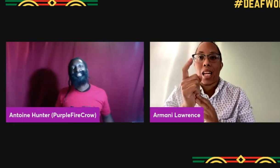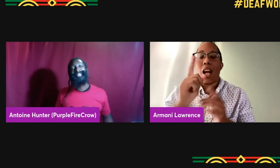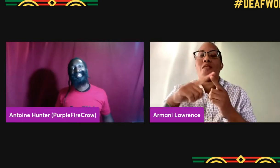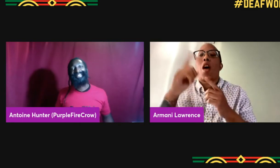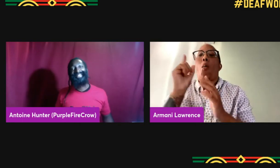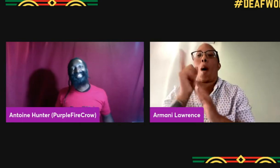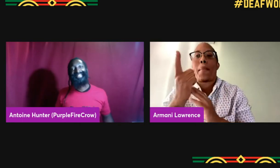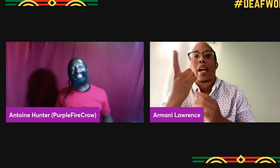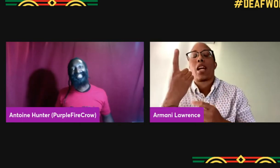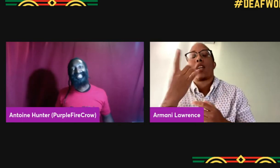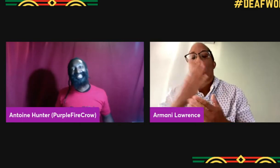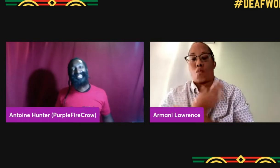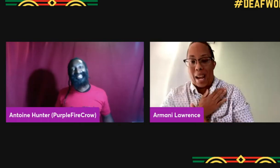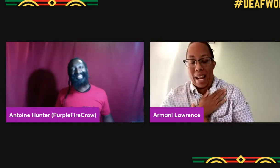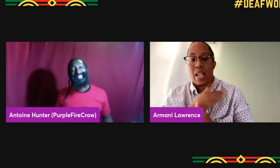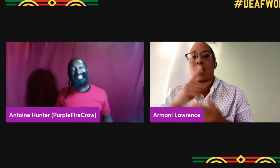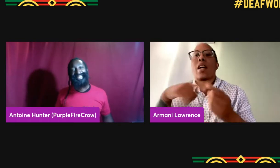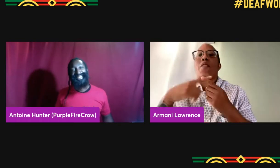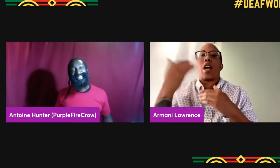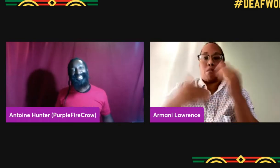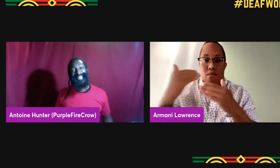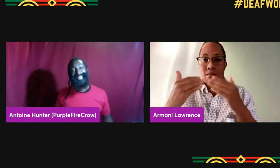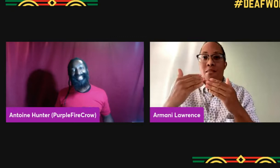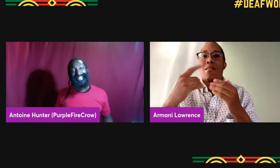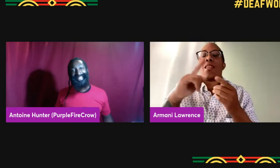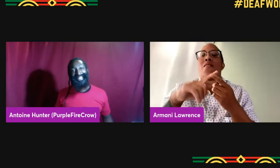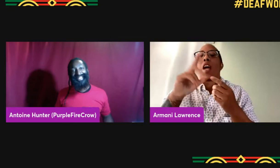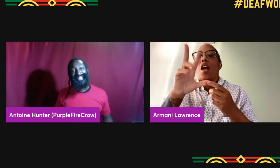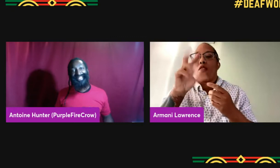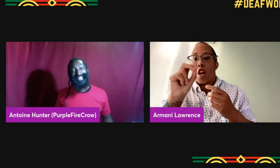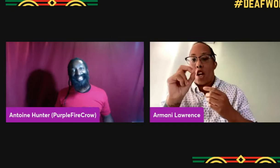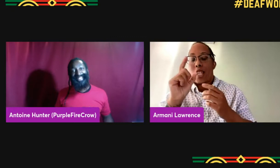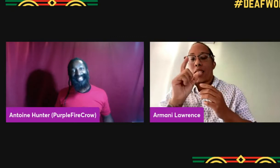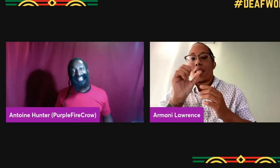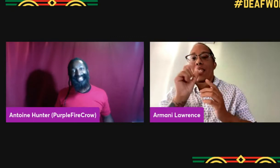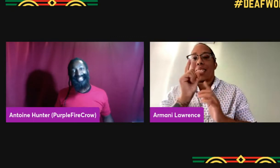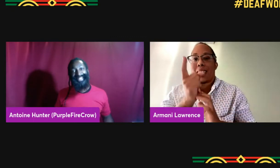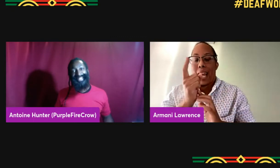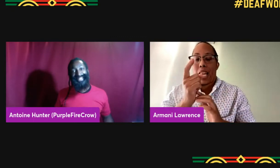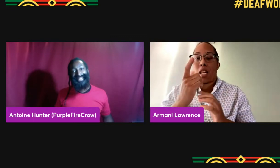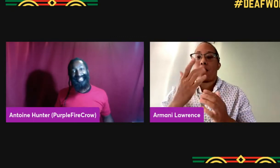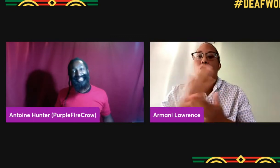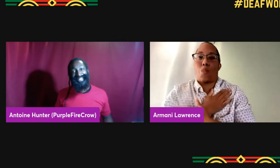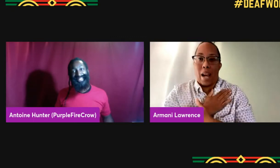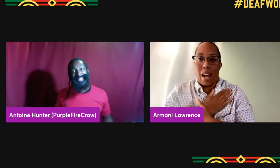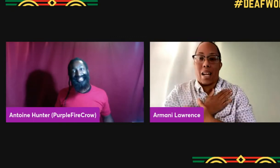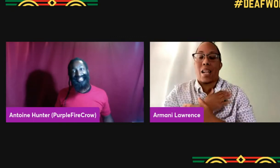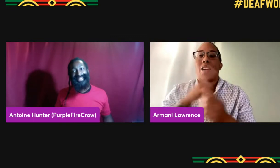for 30 seconds. And then you do 1 minute, and then you do 2 minutes and rest. And so